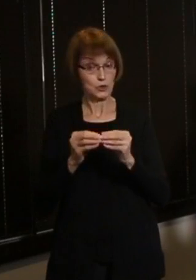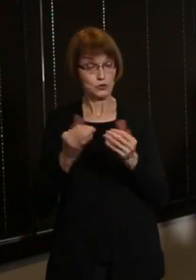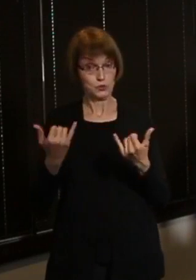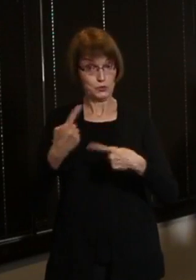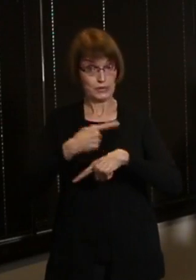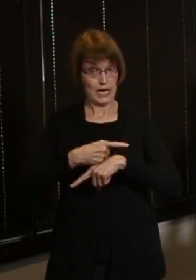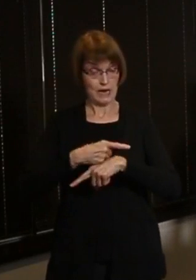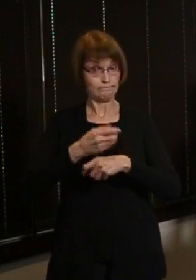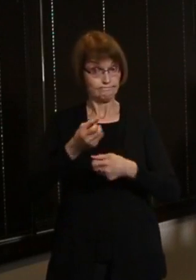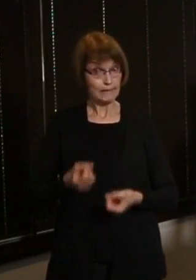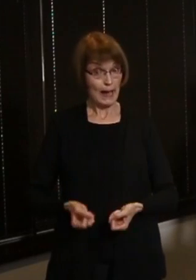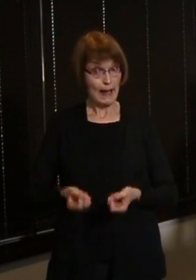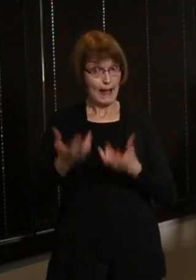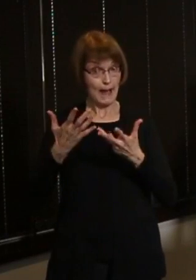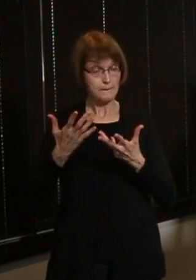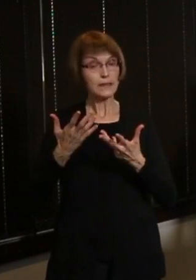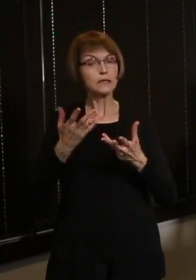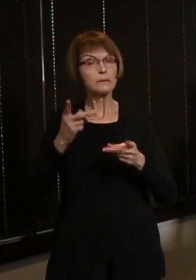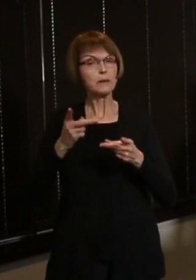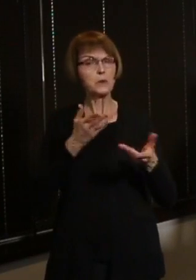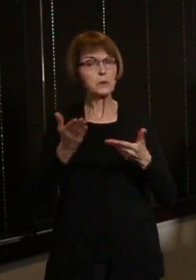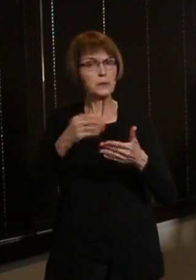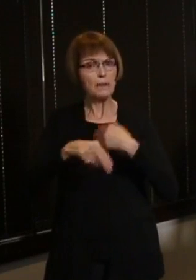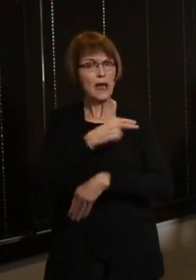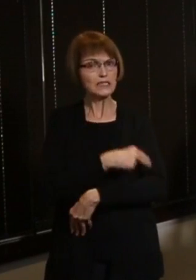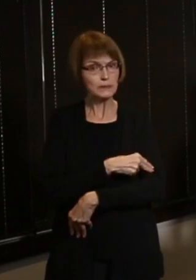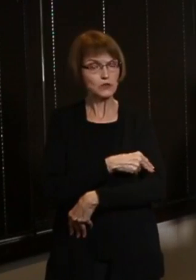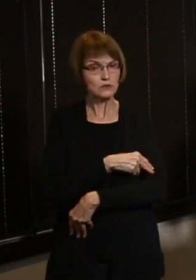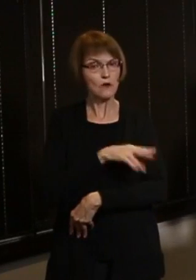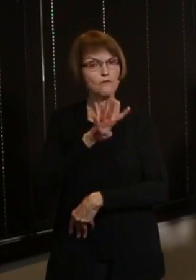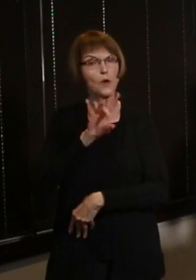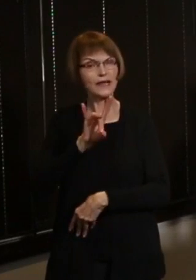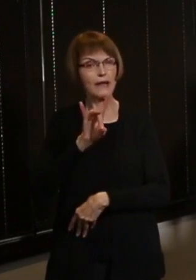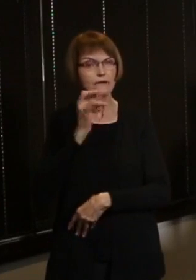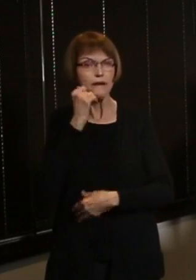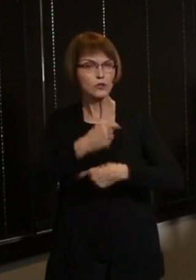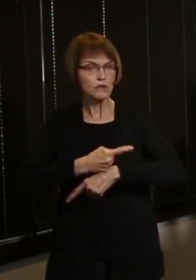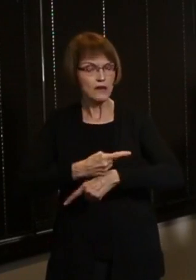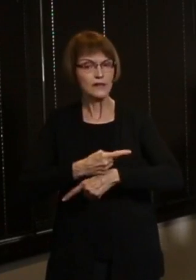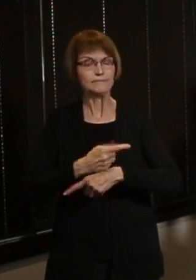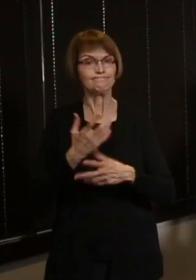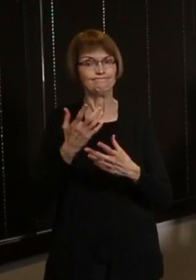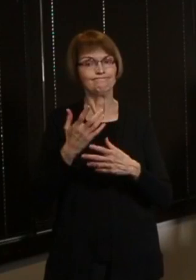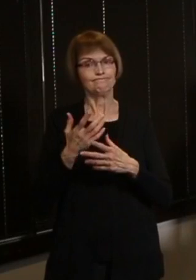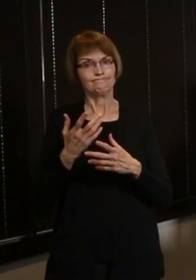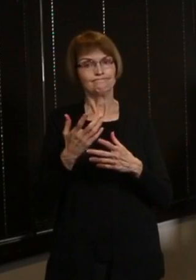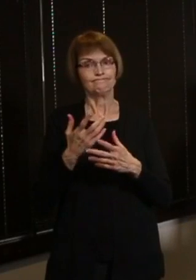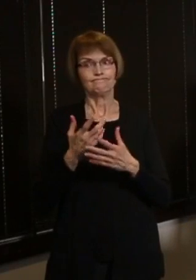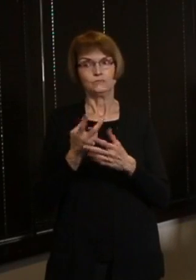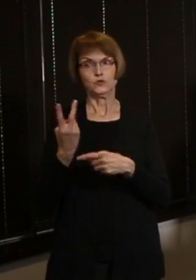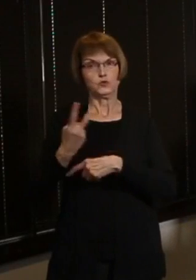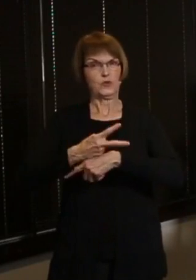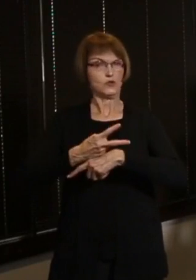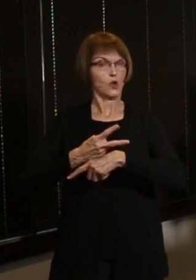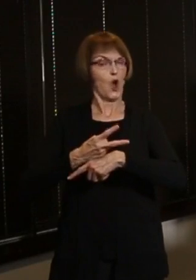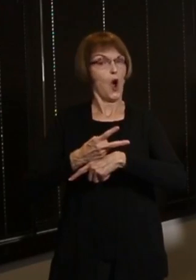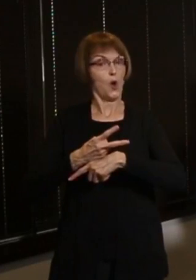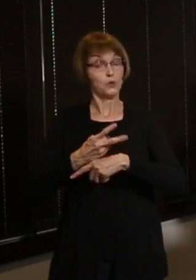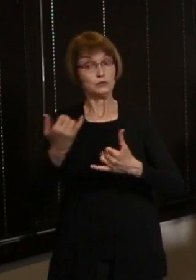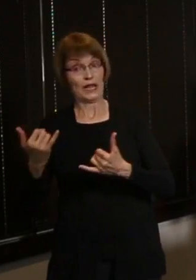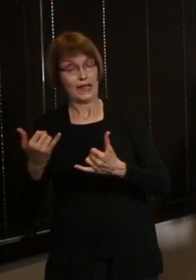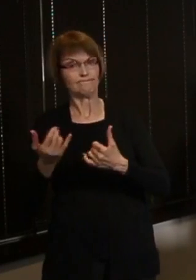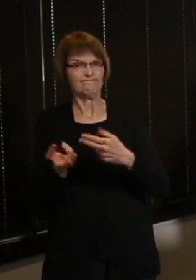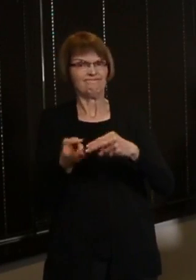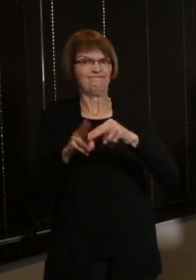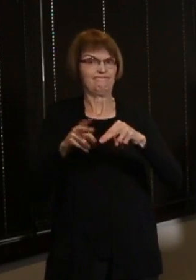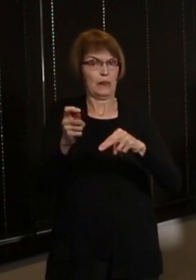today we're reporting a daily admissions number of 48, which is a little bit up from where we were a couple of days ago. And